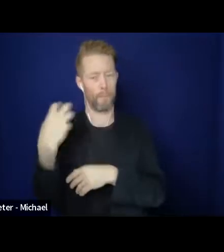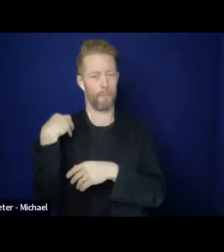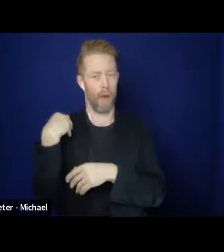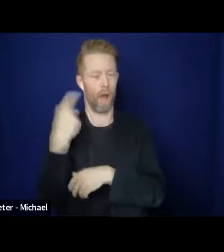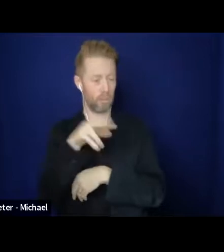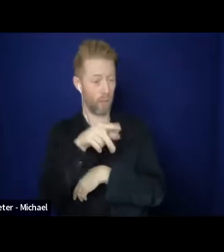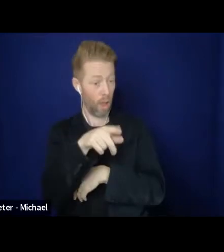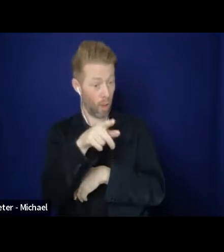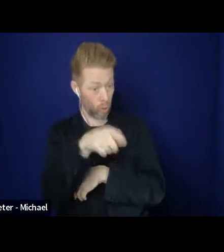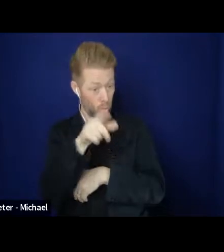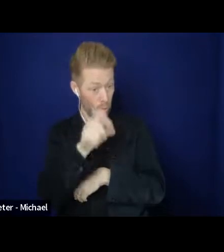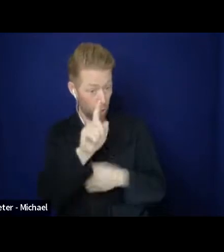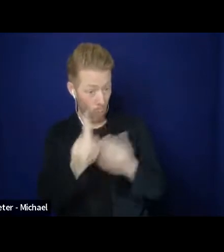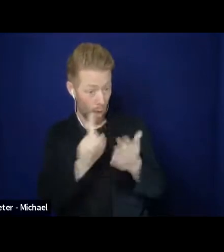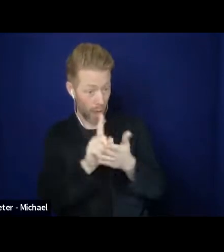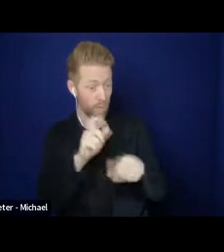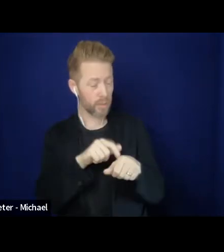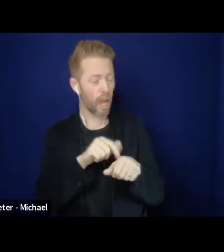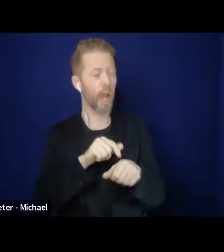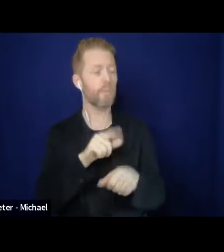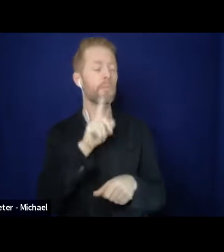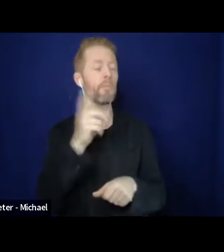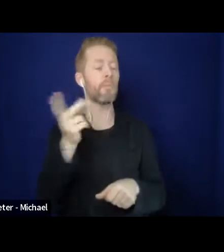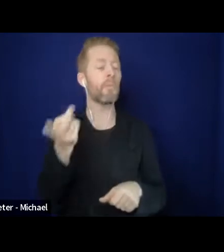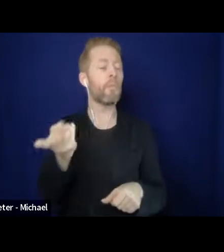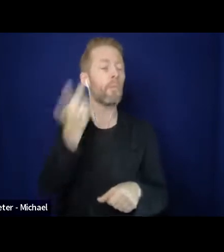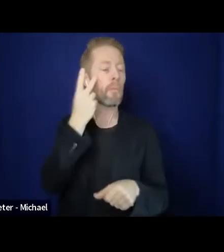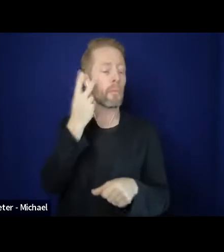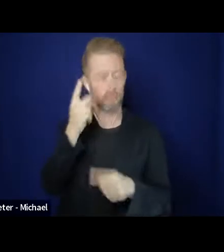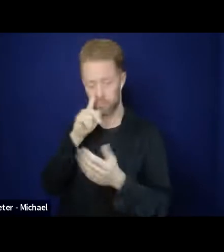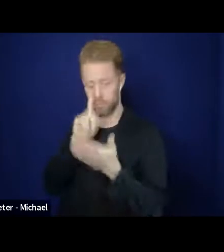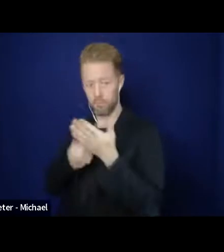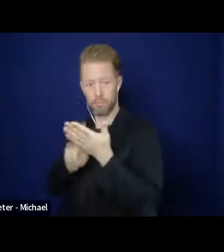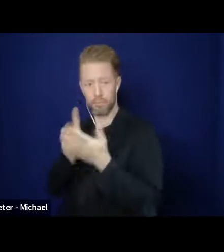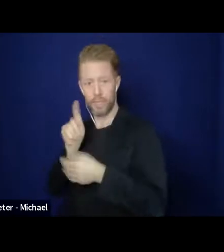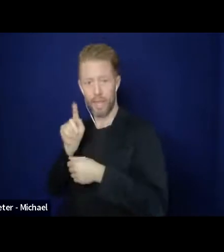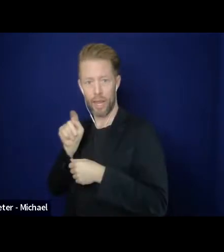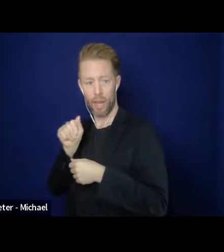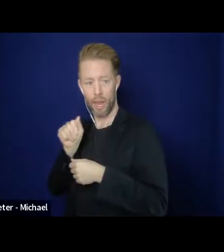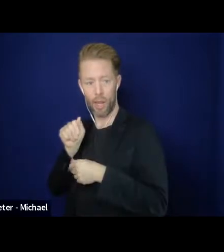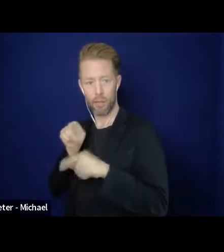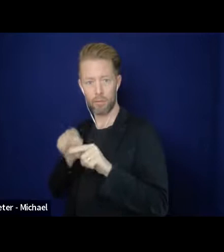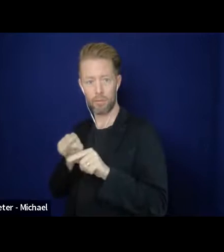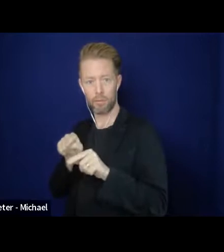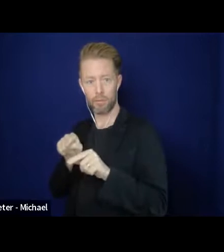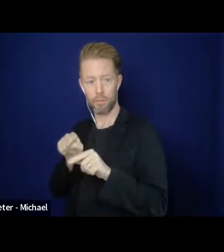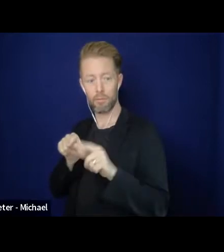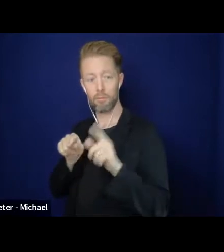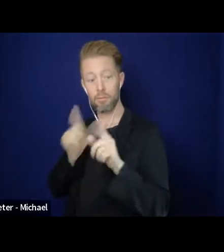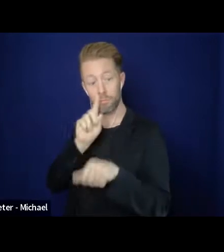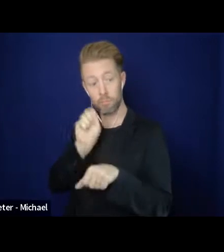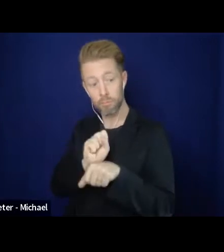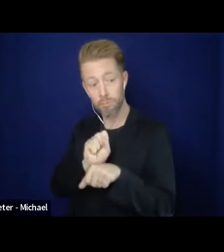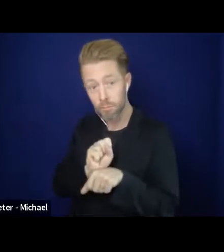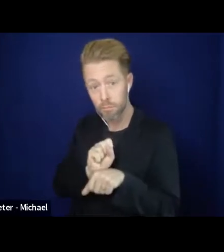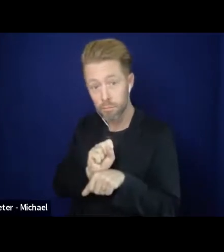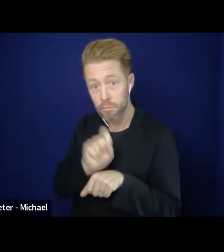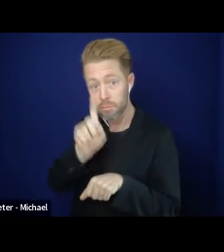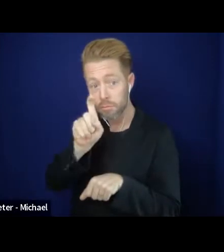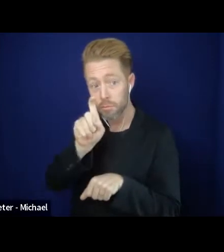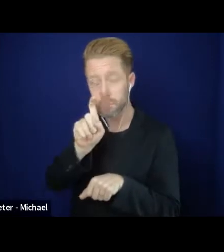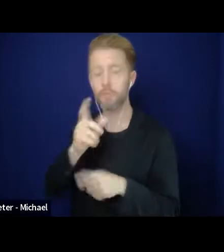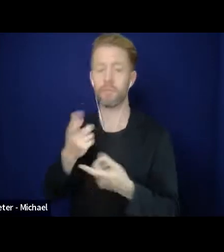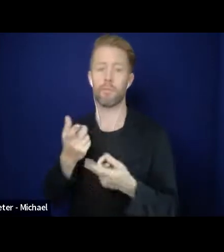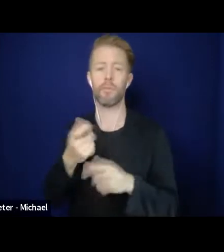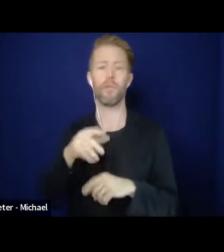versus the actual clocked time, a situation which doesn't take into account the lives of disabled people who need extra time to